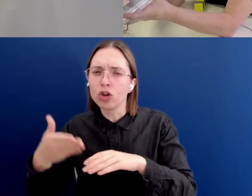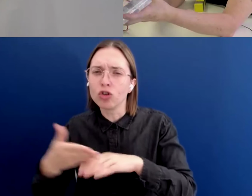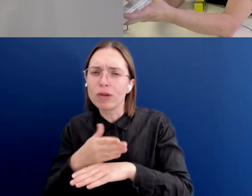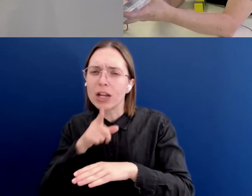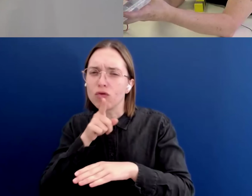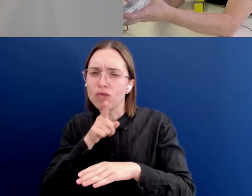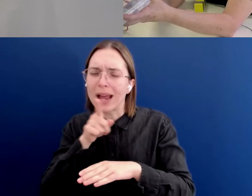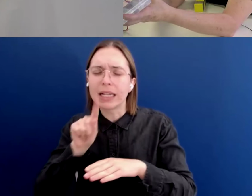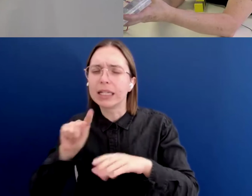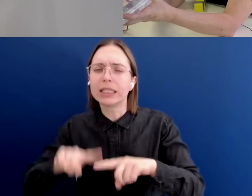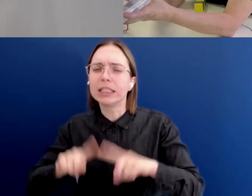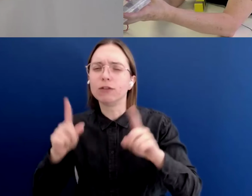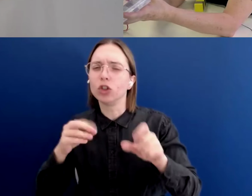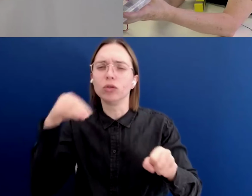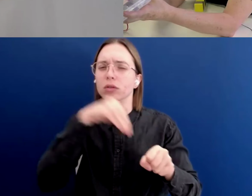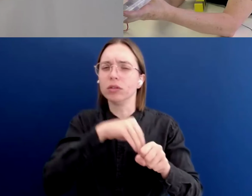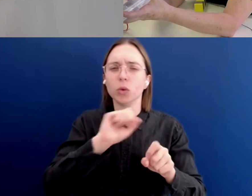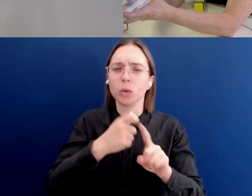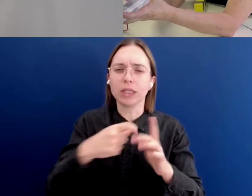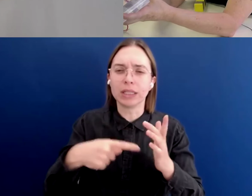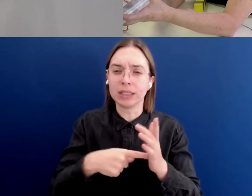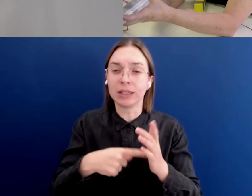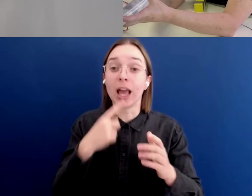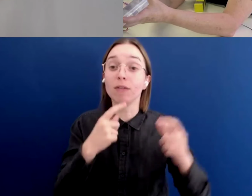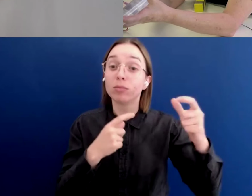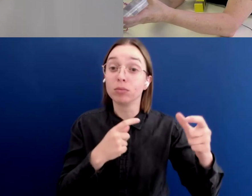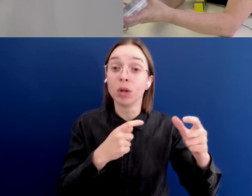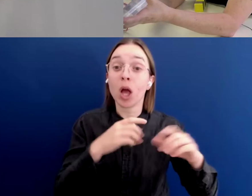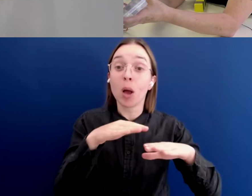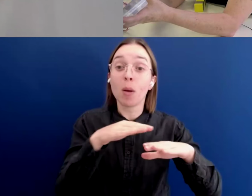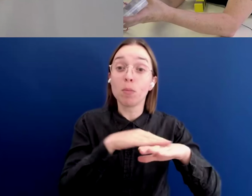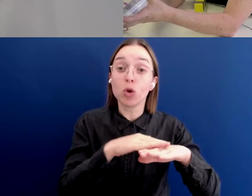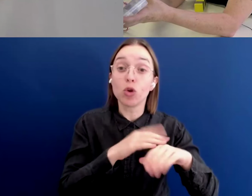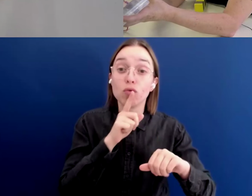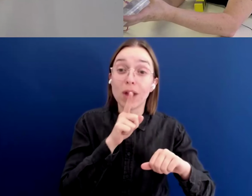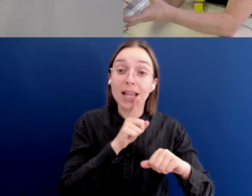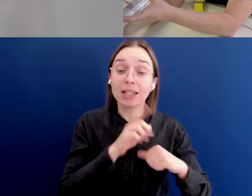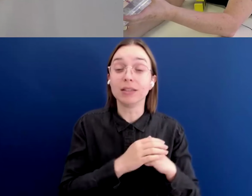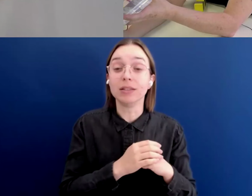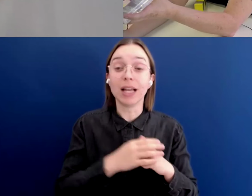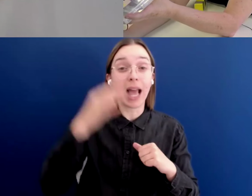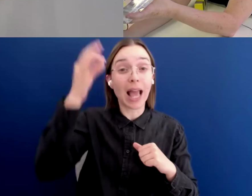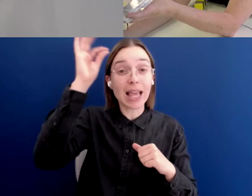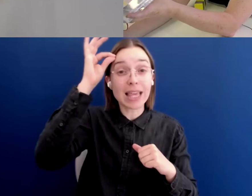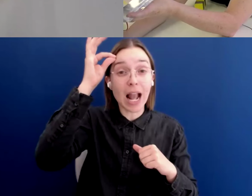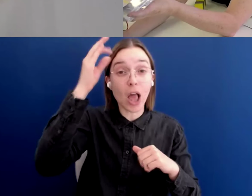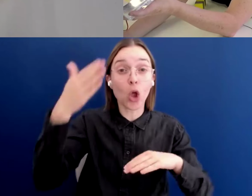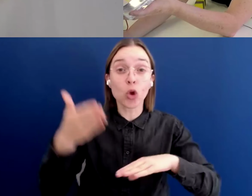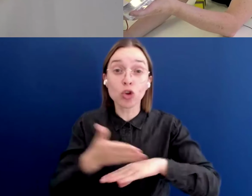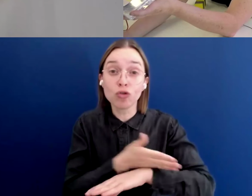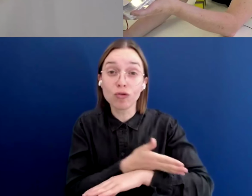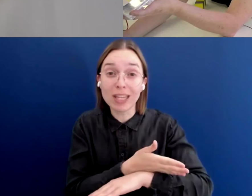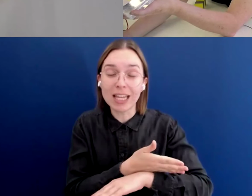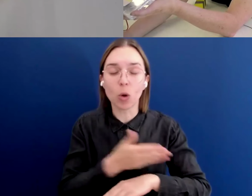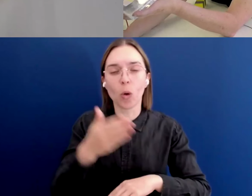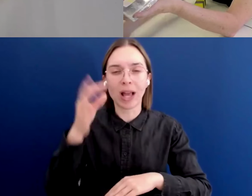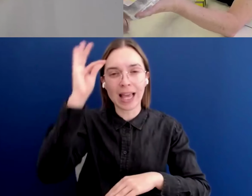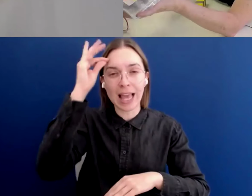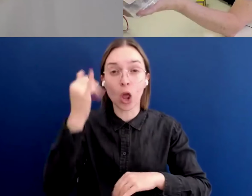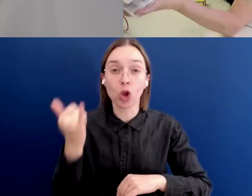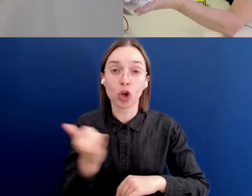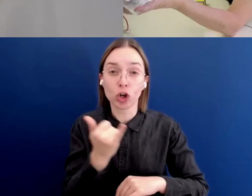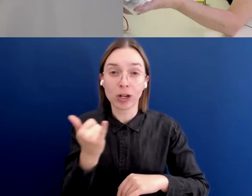these kits. So this is blue, red, yellow, green. These are a different one. Do we want to see what they are?